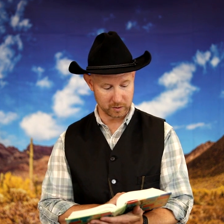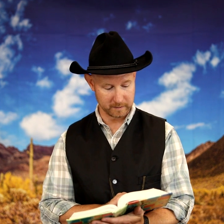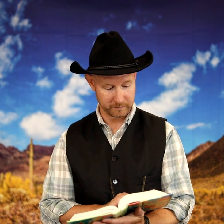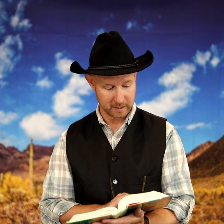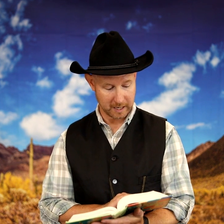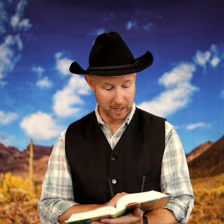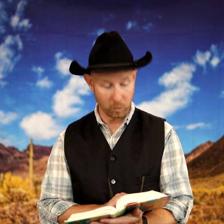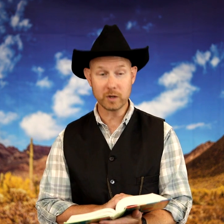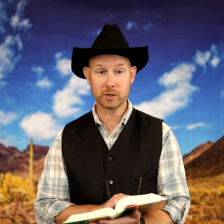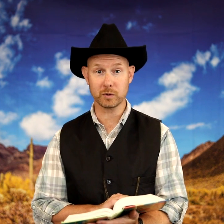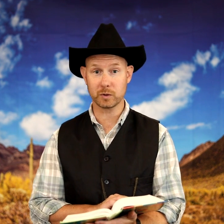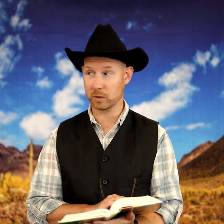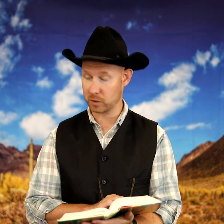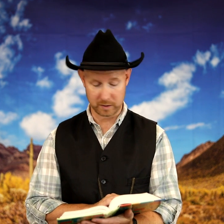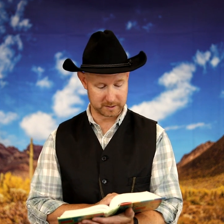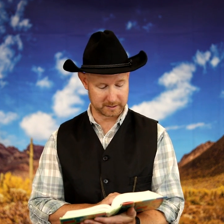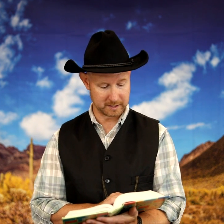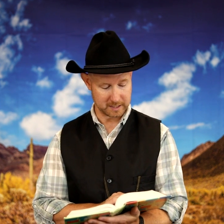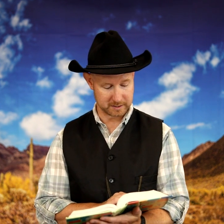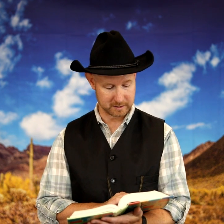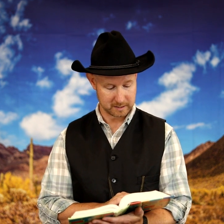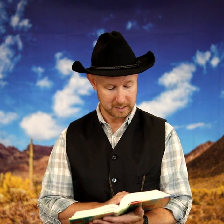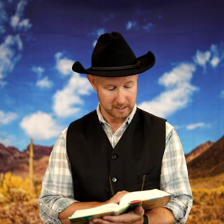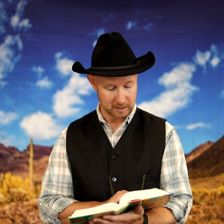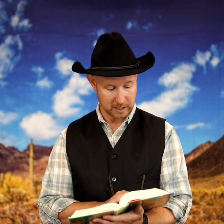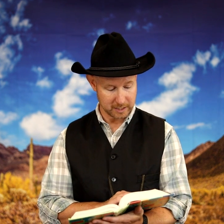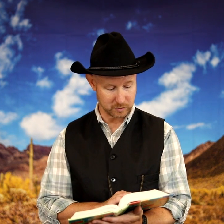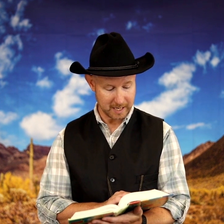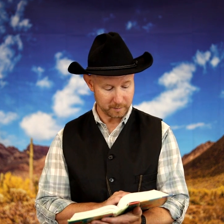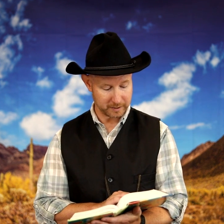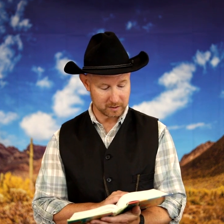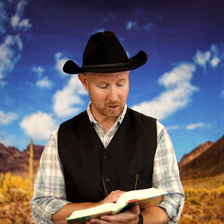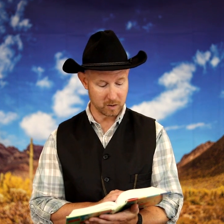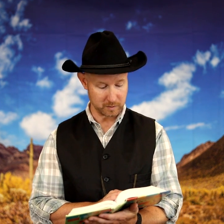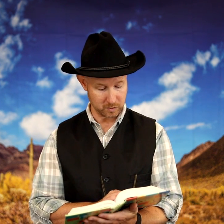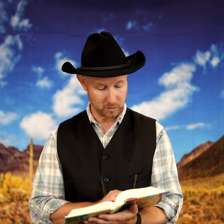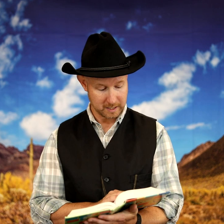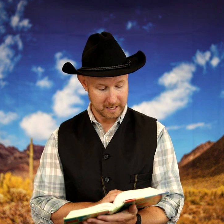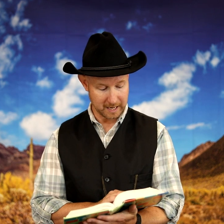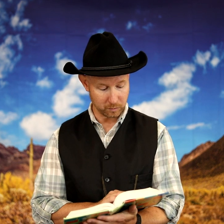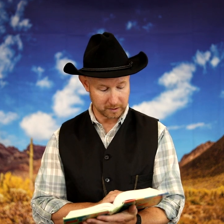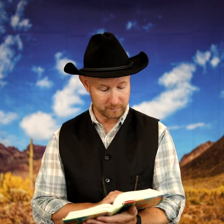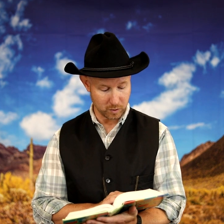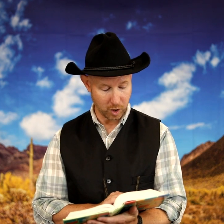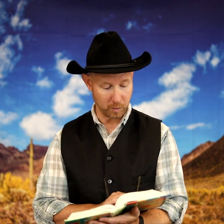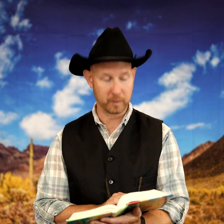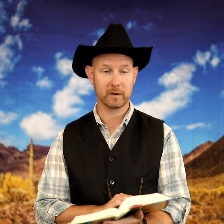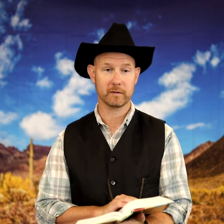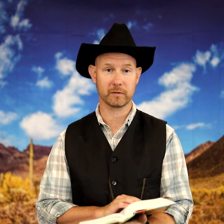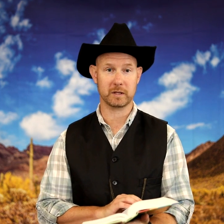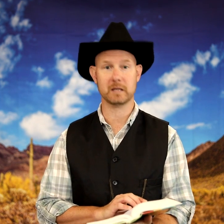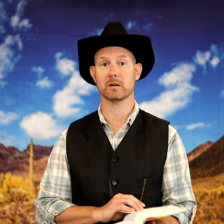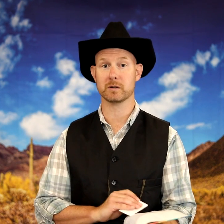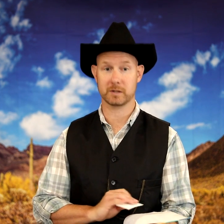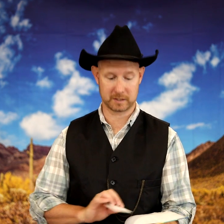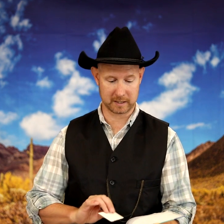Lord. I want you to enjoy success. I do not plan to harm you. I will give you hope for the years to